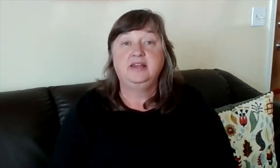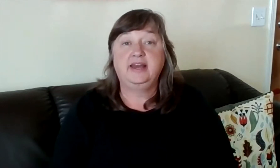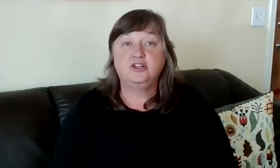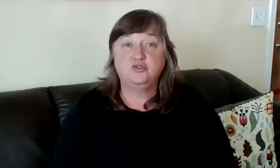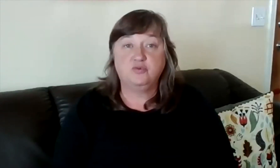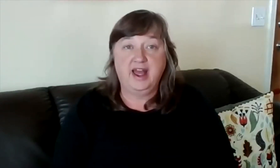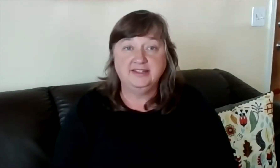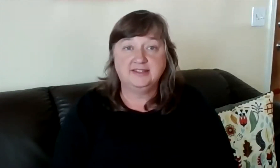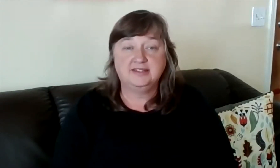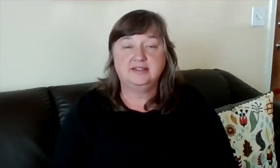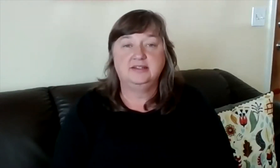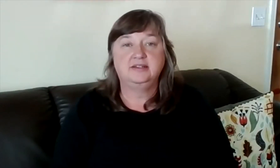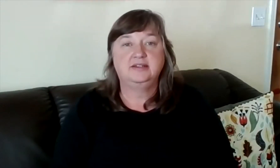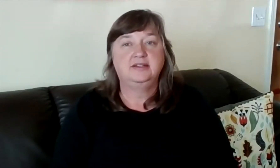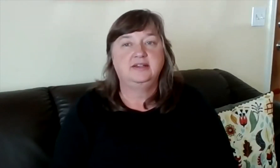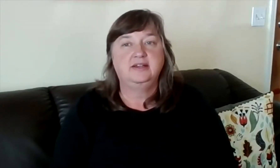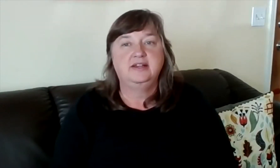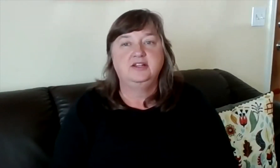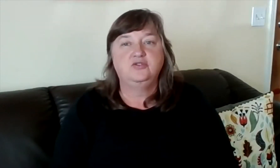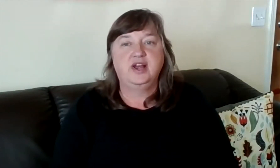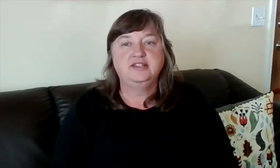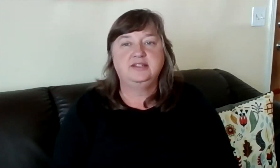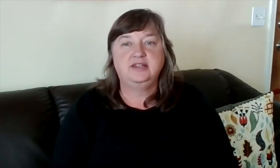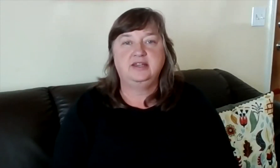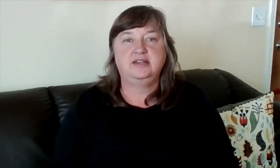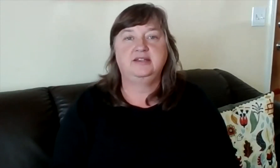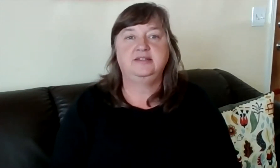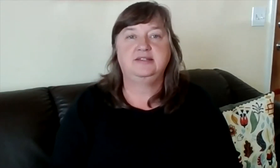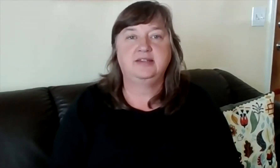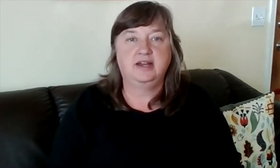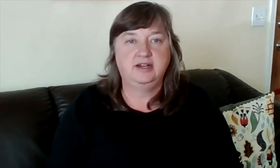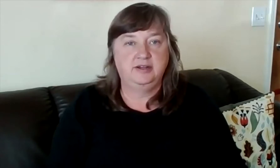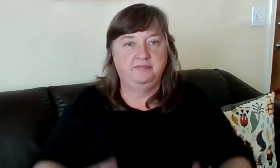Get dressed. Dressed is